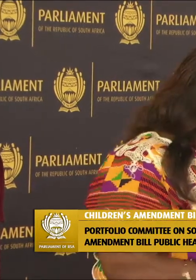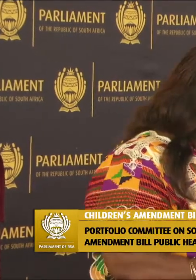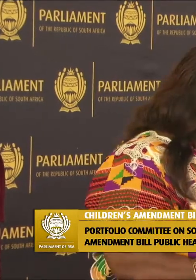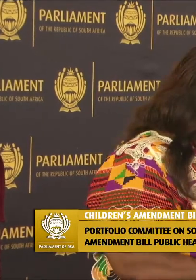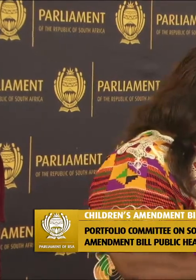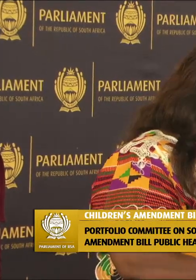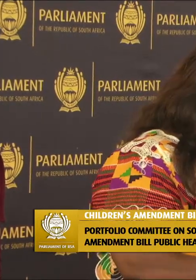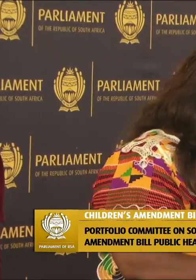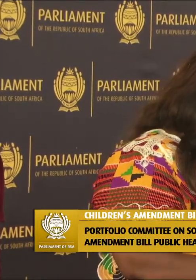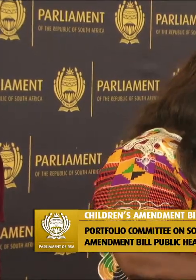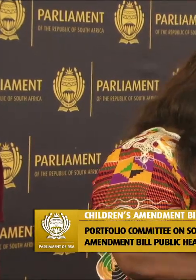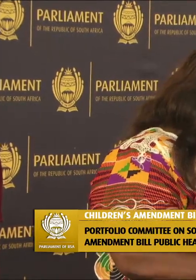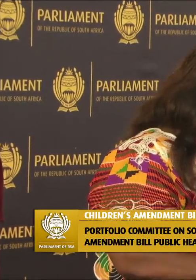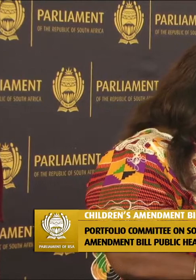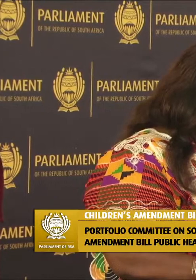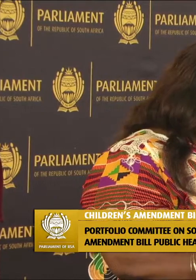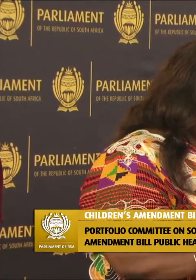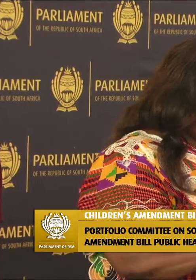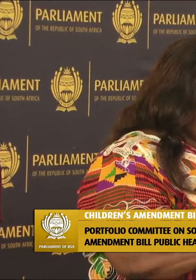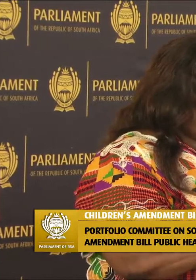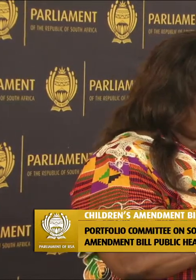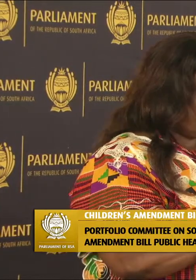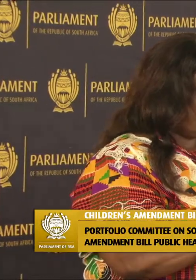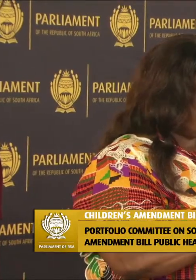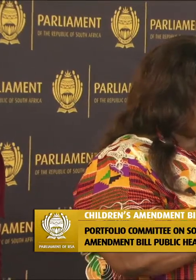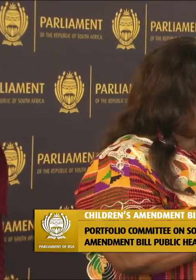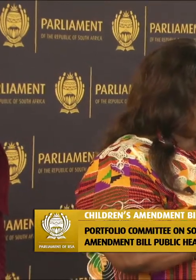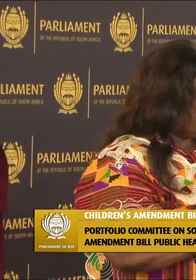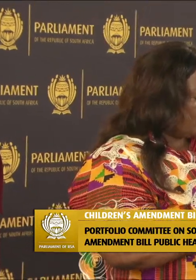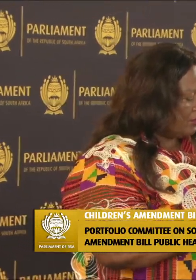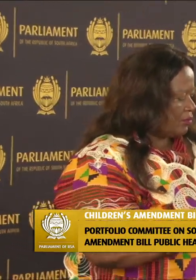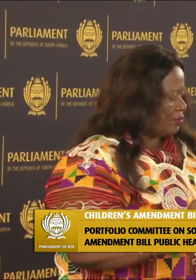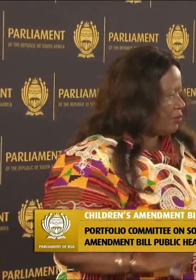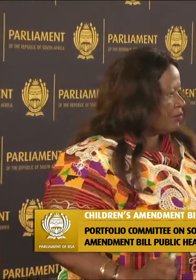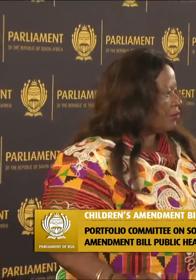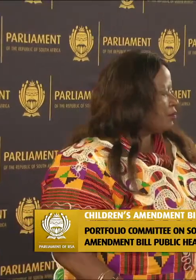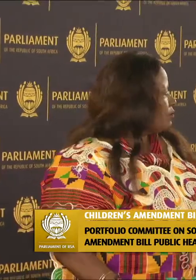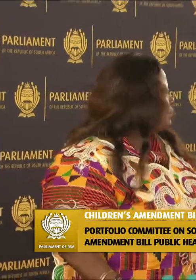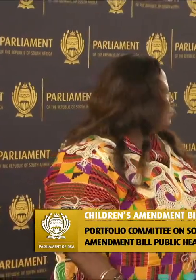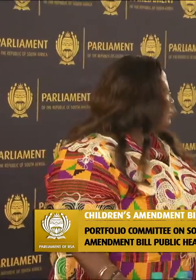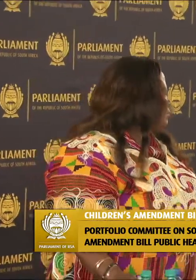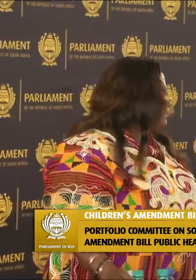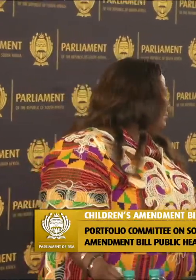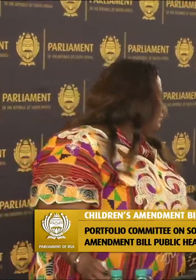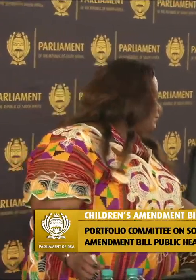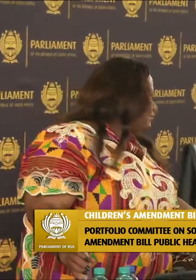this committee, and my colleagues, the other members, will introduce themselves to you.